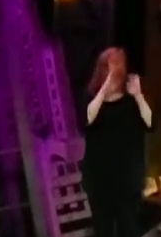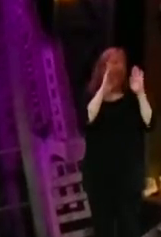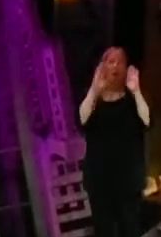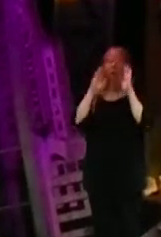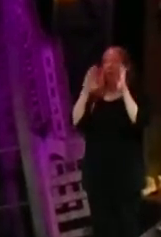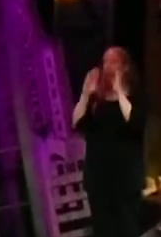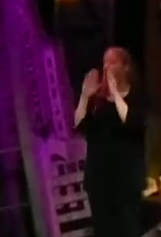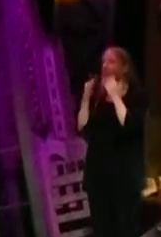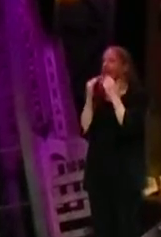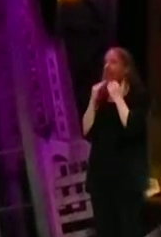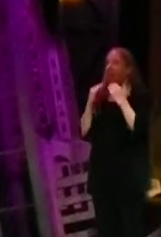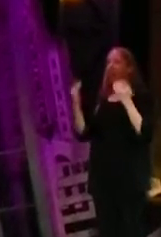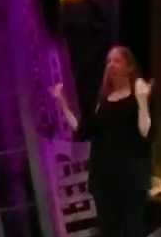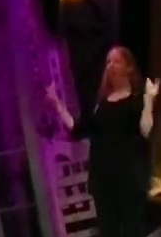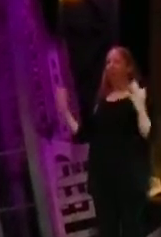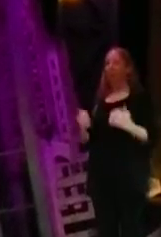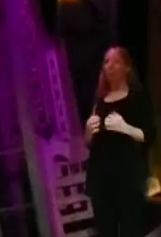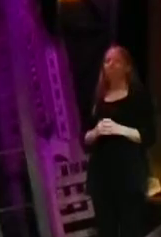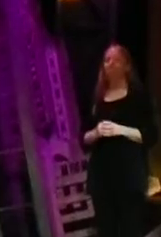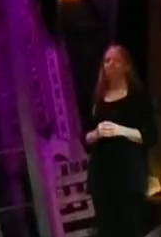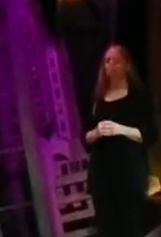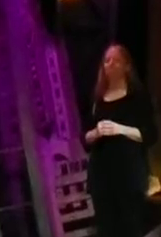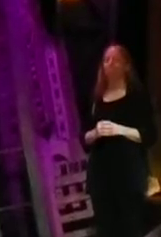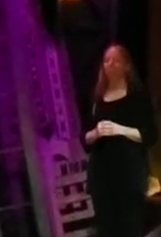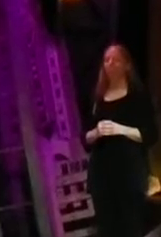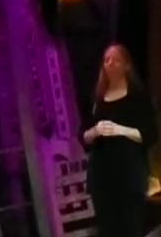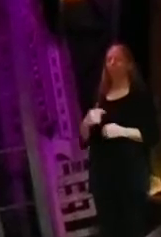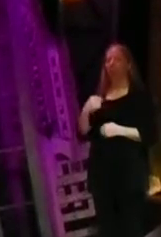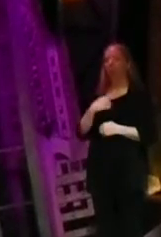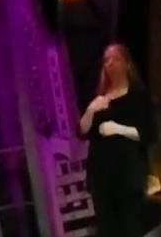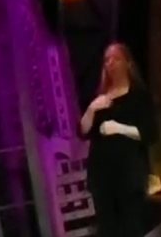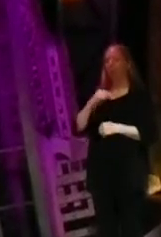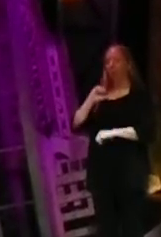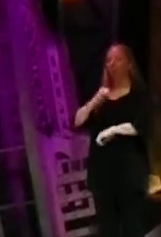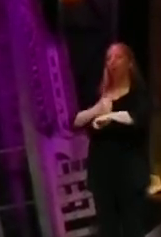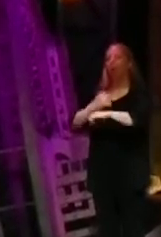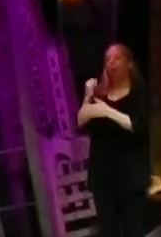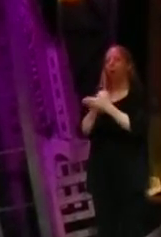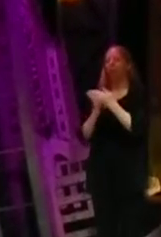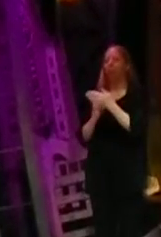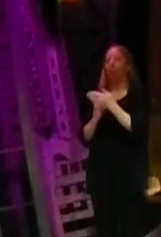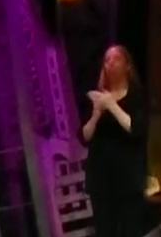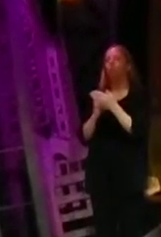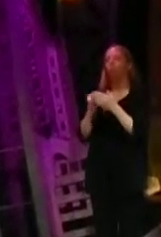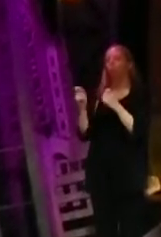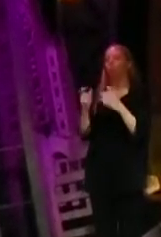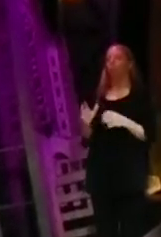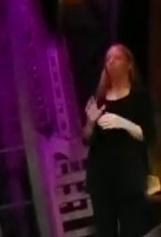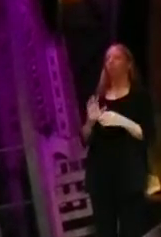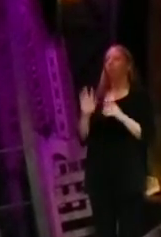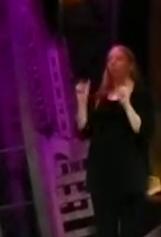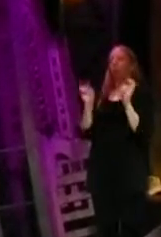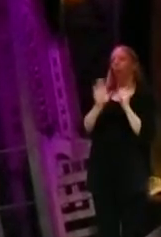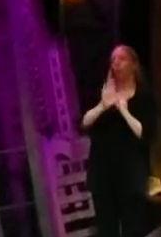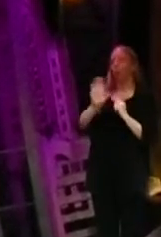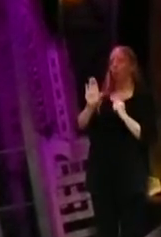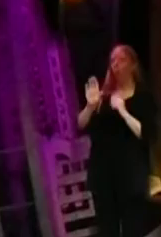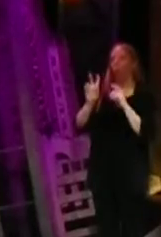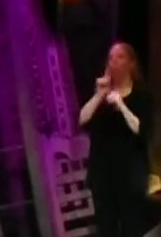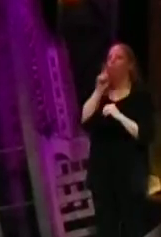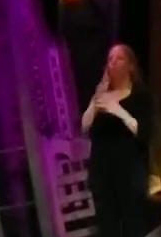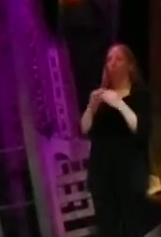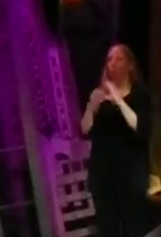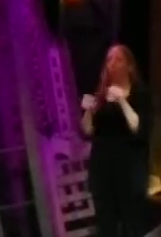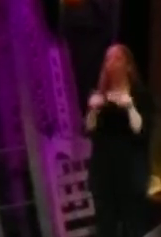Thank you so much for coming. I am the founding artistic director of Your Real Stories, as is my counterpart,